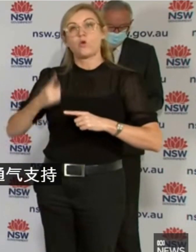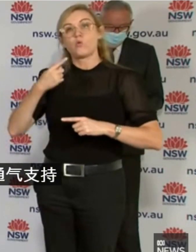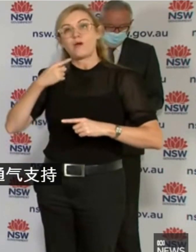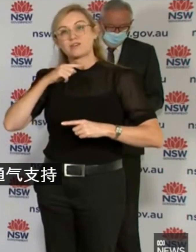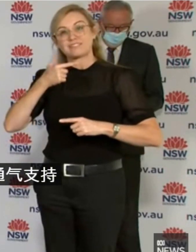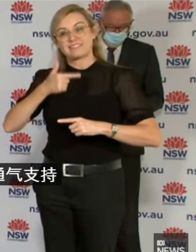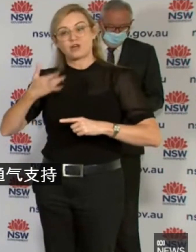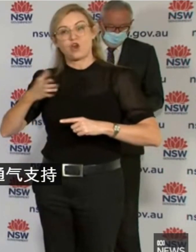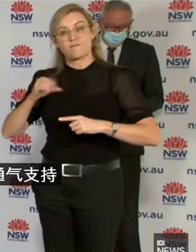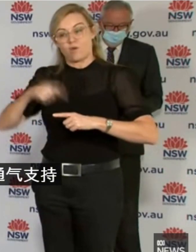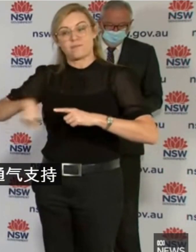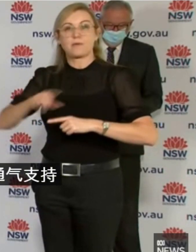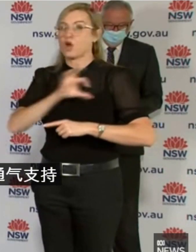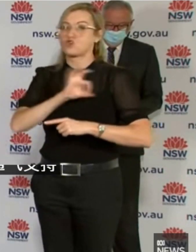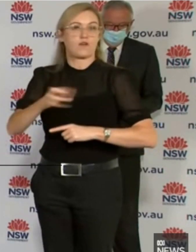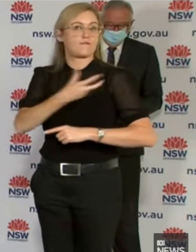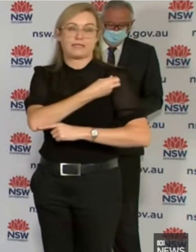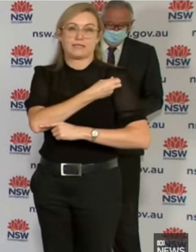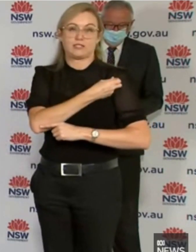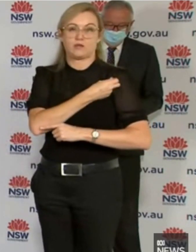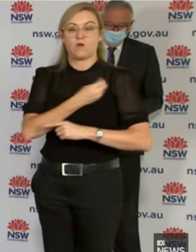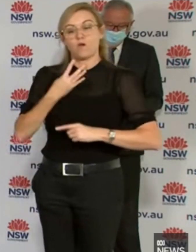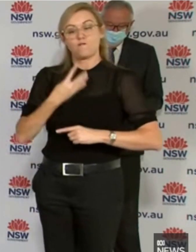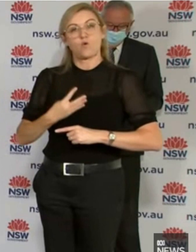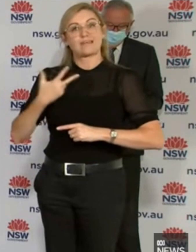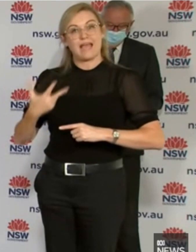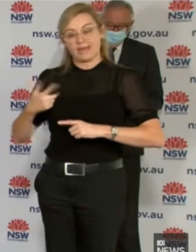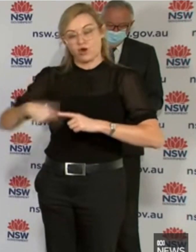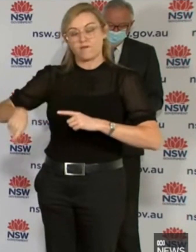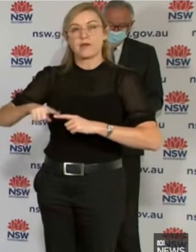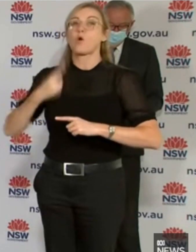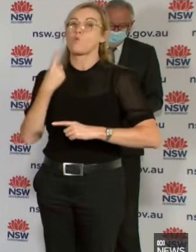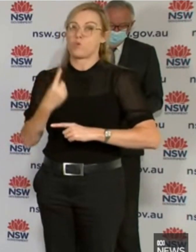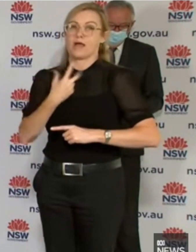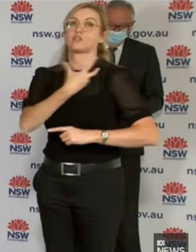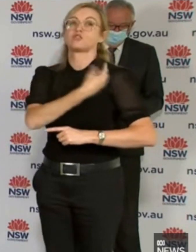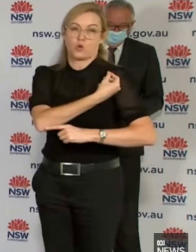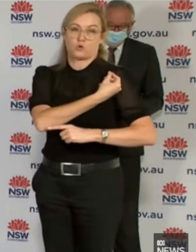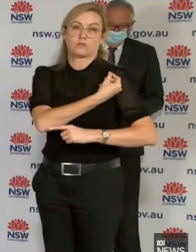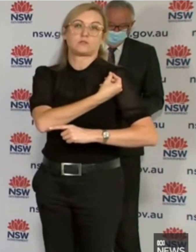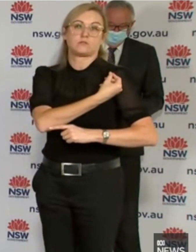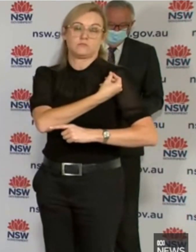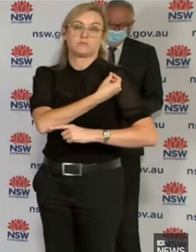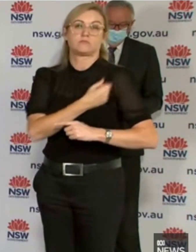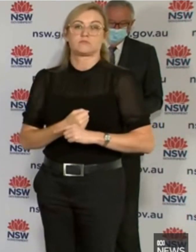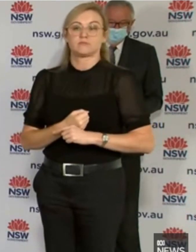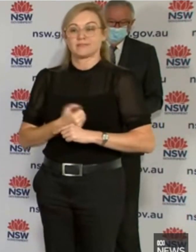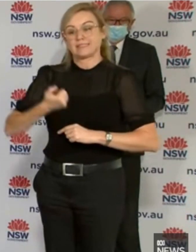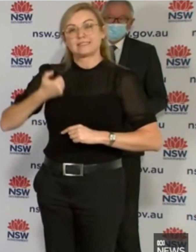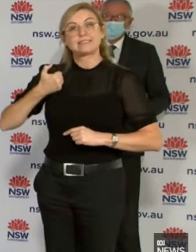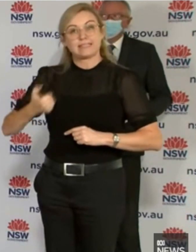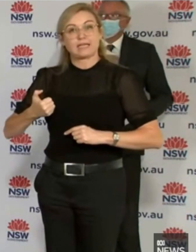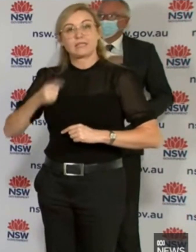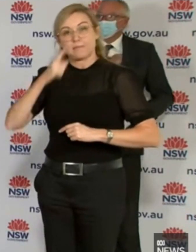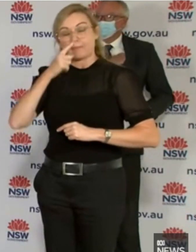179 are not vaccinated, 48 people have had their first dose of a COVID-19 vaccine, and 6 people